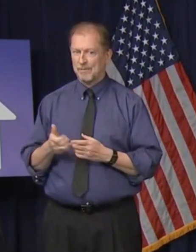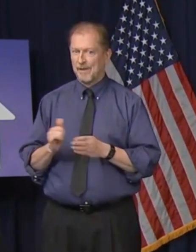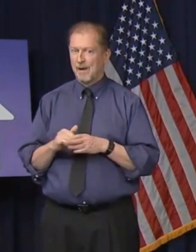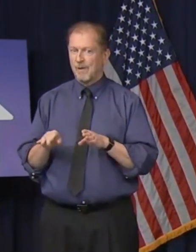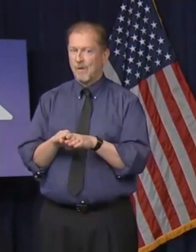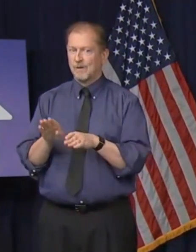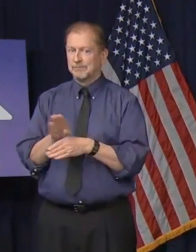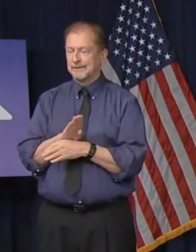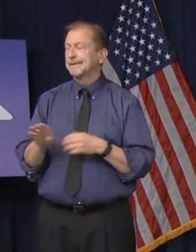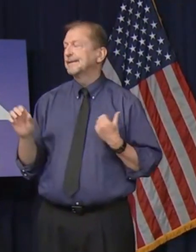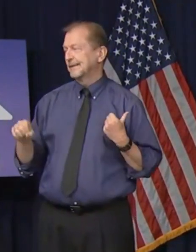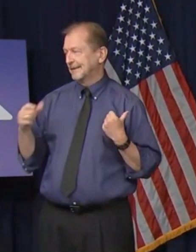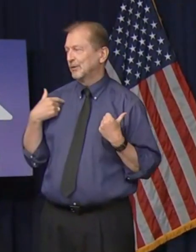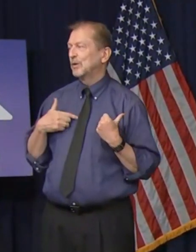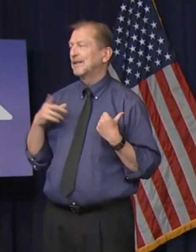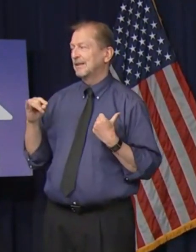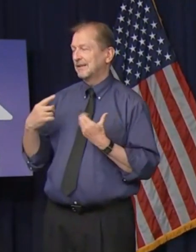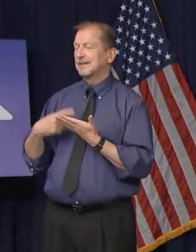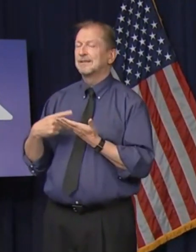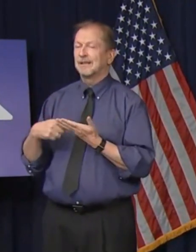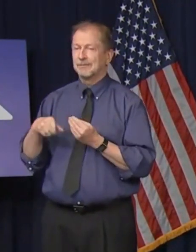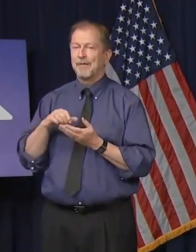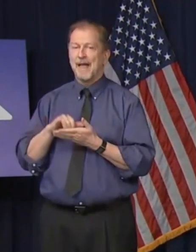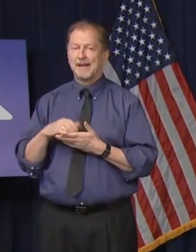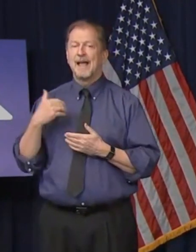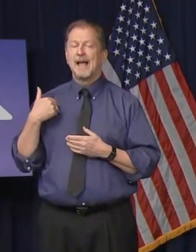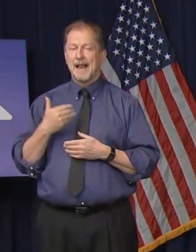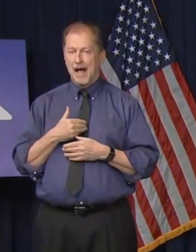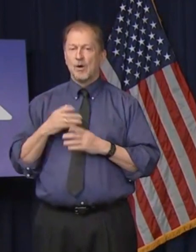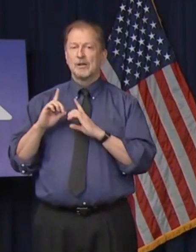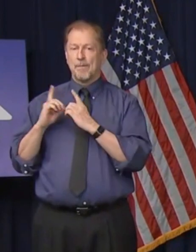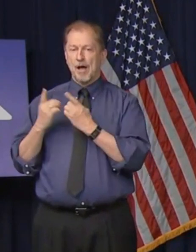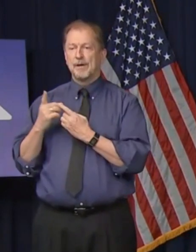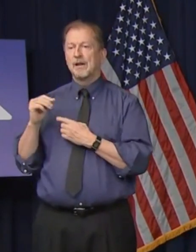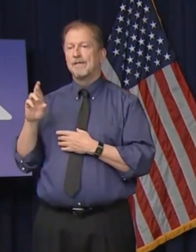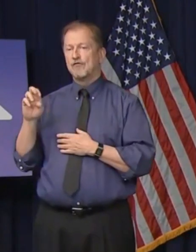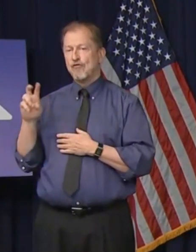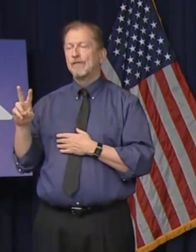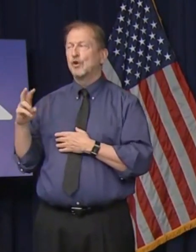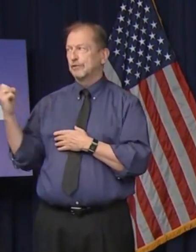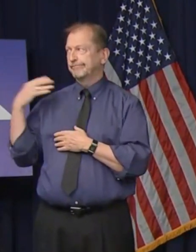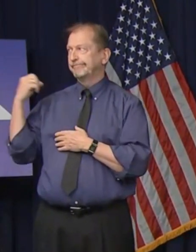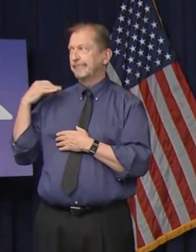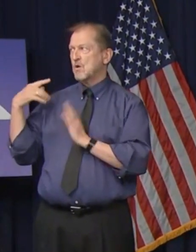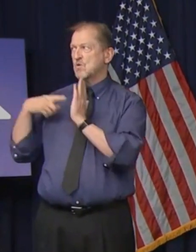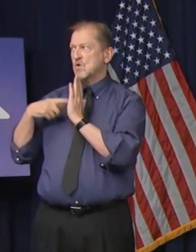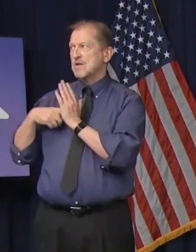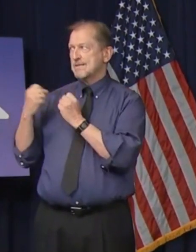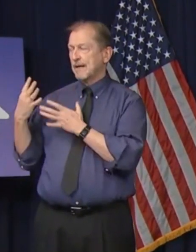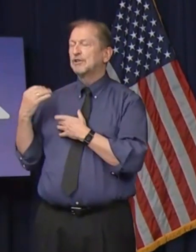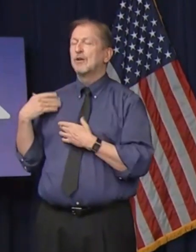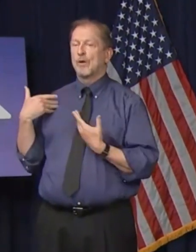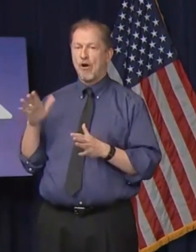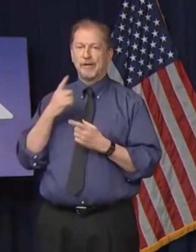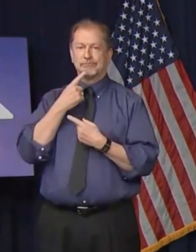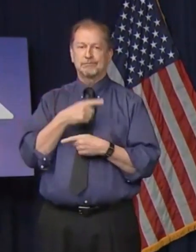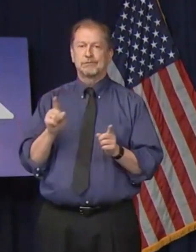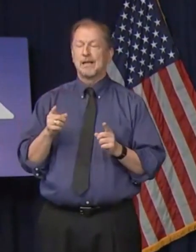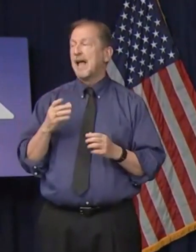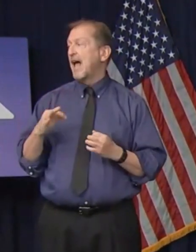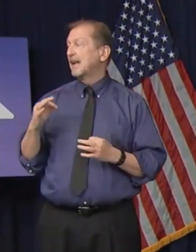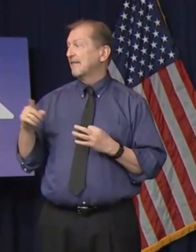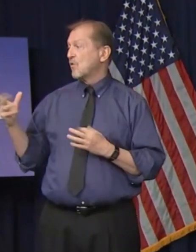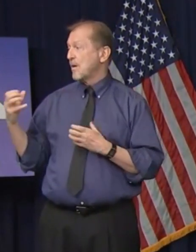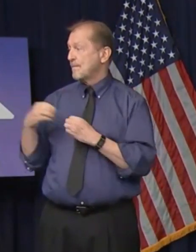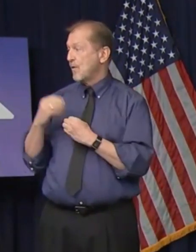yes, our revenue department, in fact, gave us those numbers, and I provided them, and I'm happy to ask my press secretary to